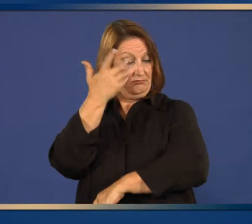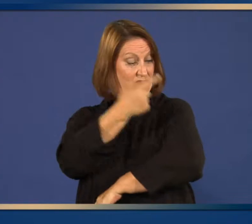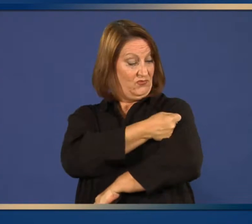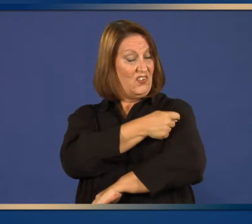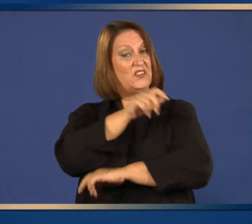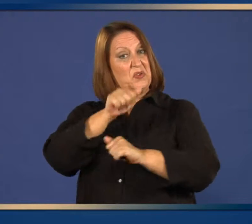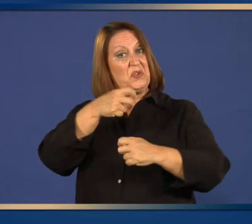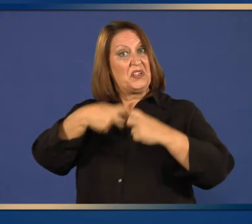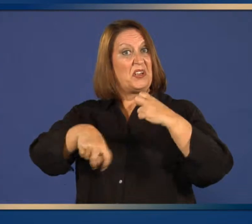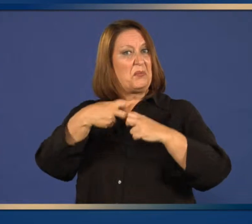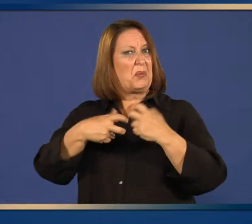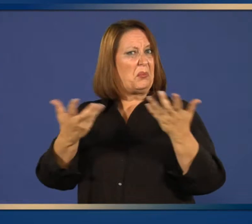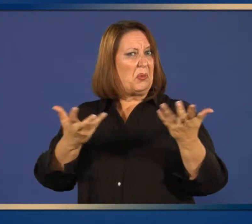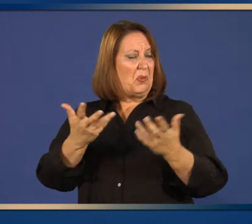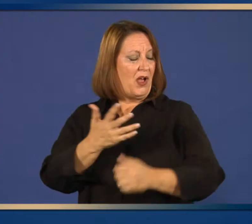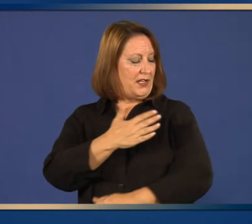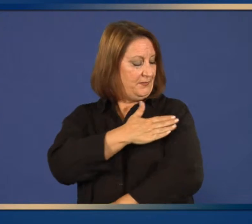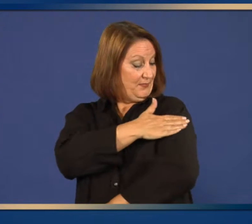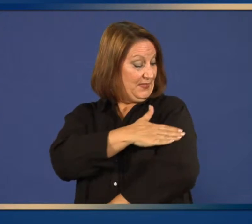Mild problems: